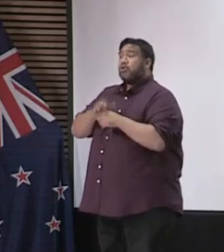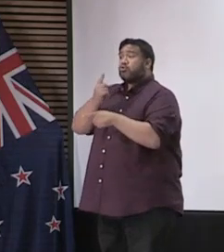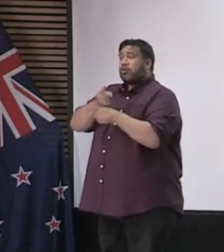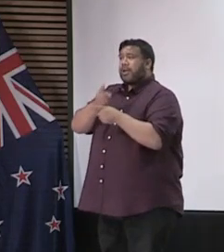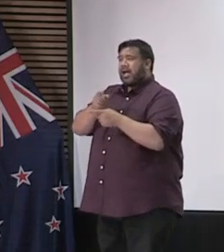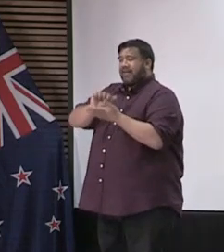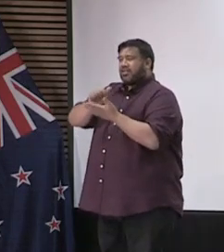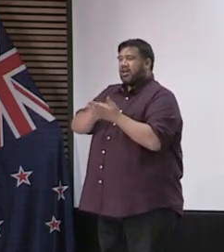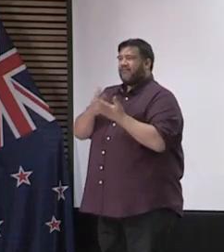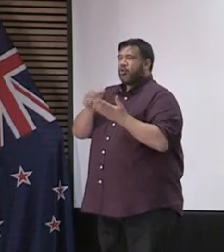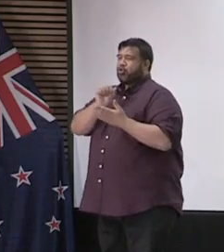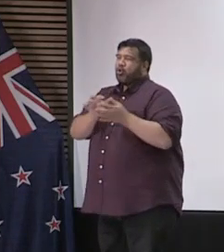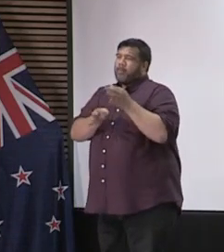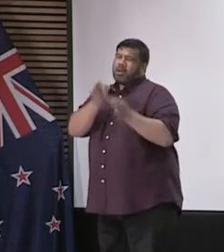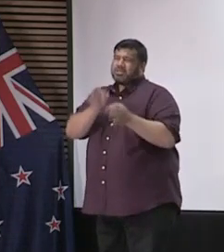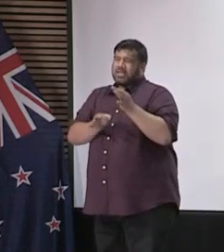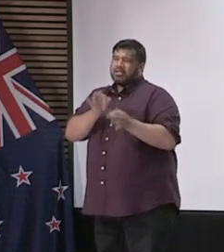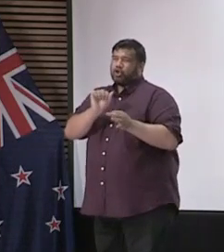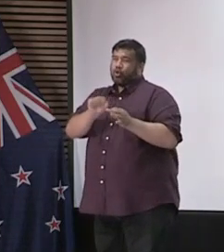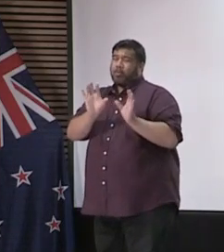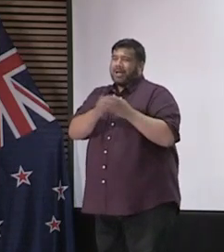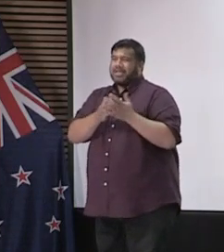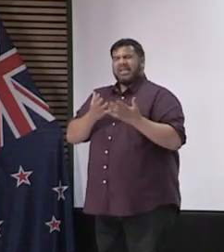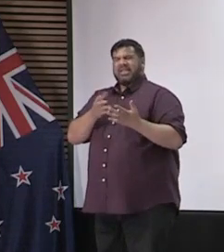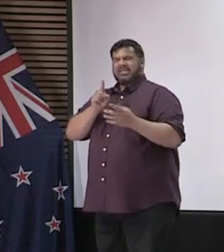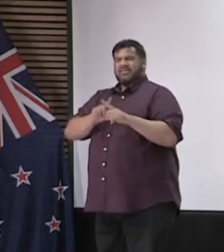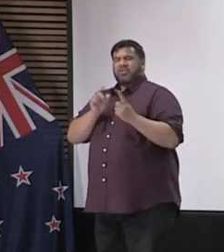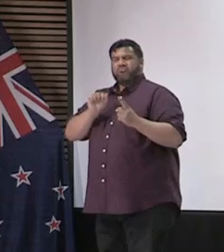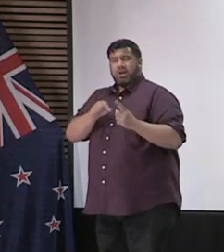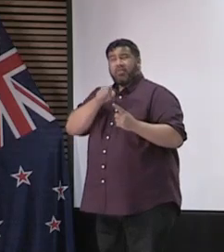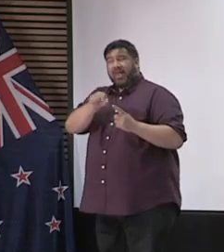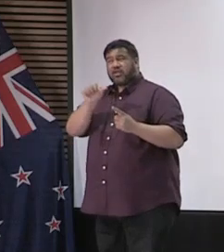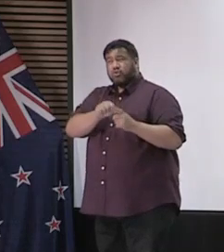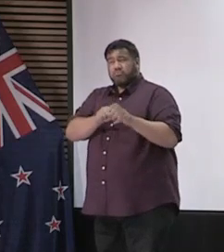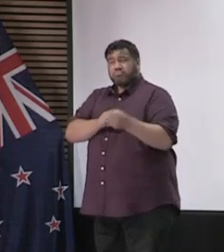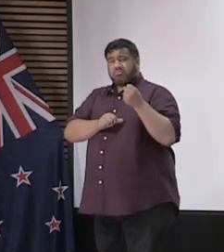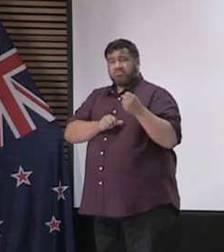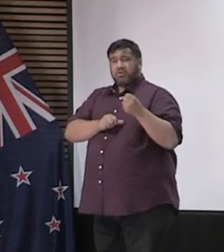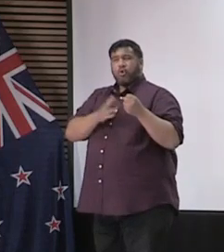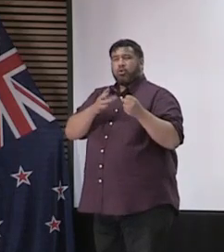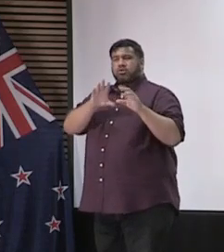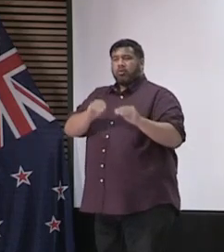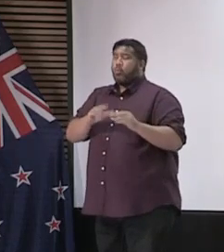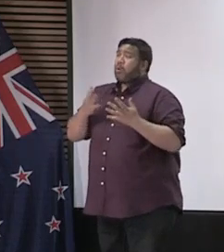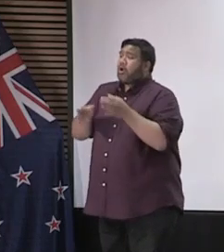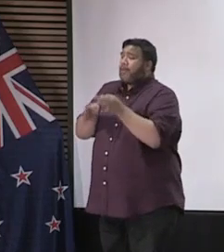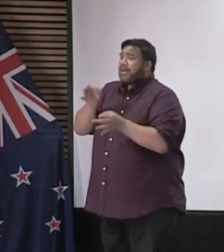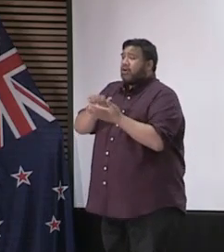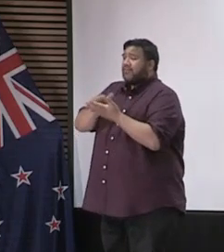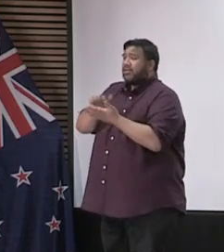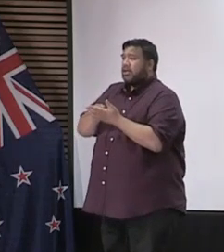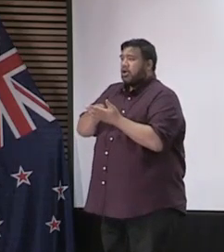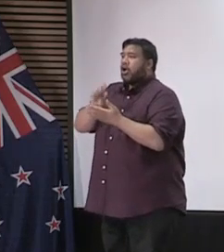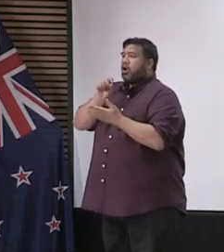thing? It doesn't have the public good aspect, and should that continue to be put through? Political advertising will be a decision made